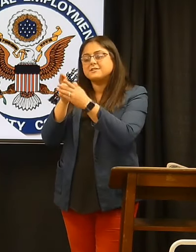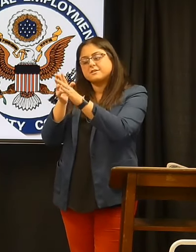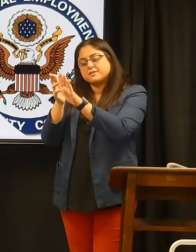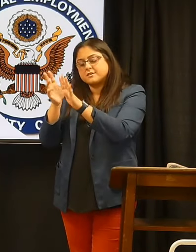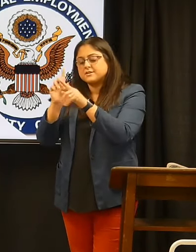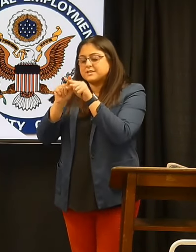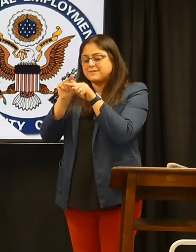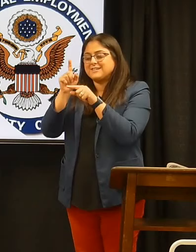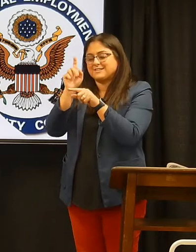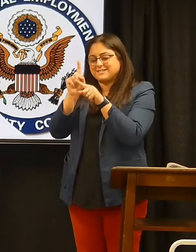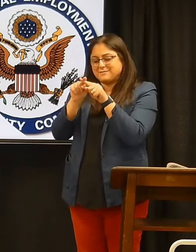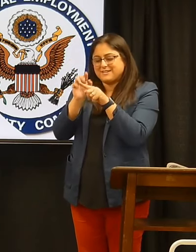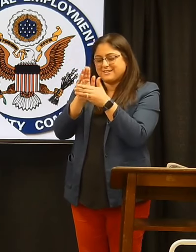So there's the Rehab Act.